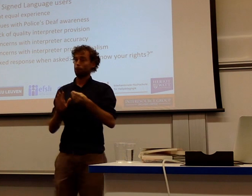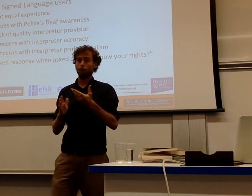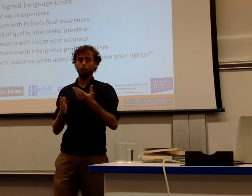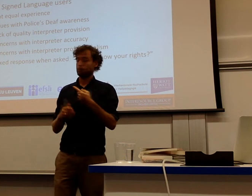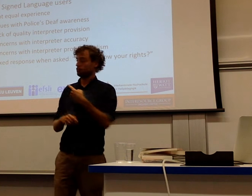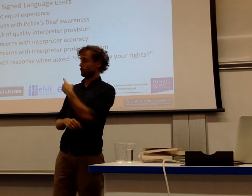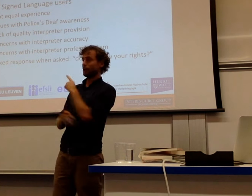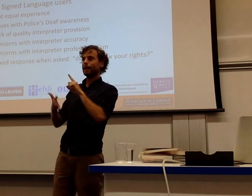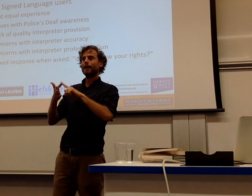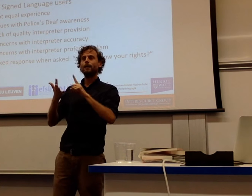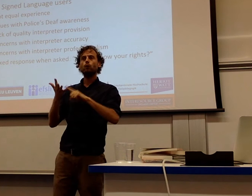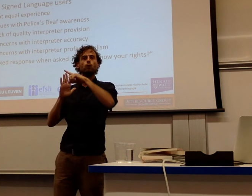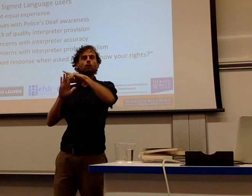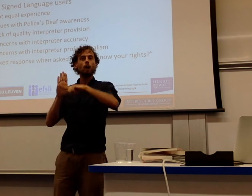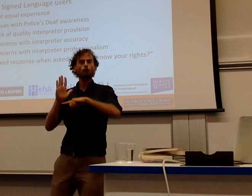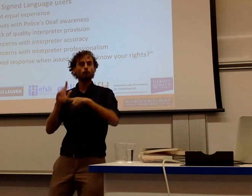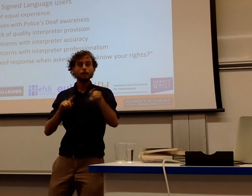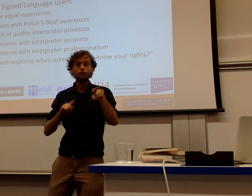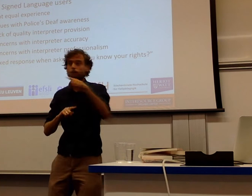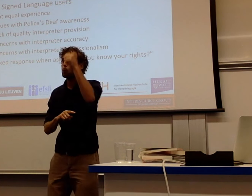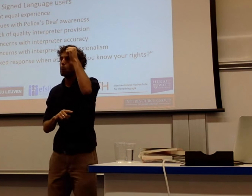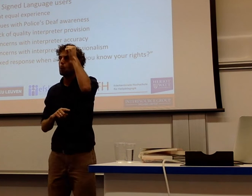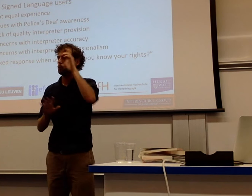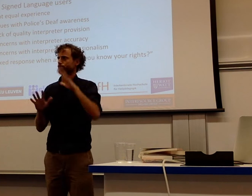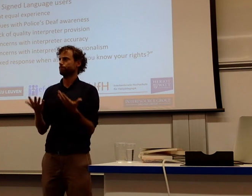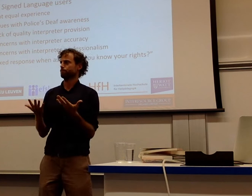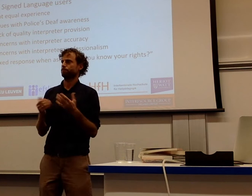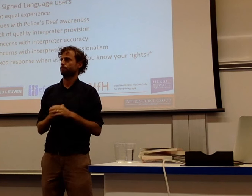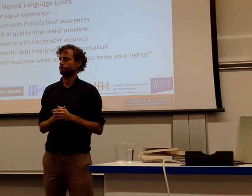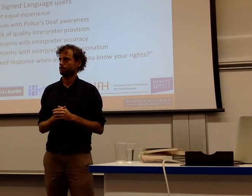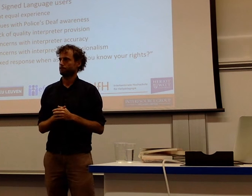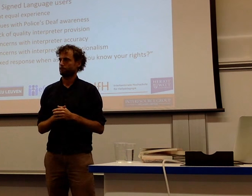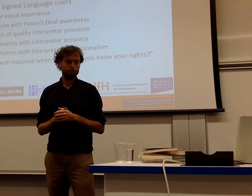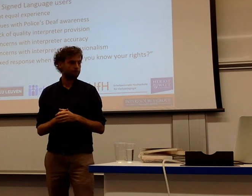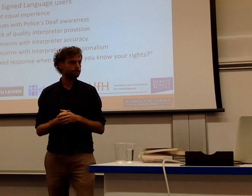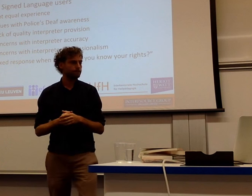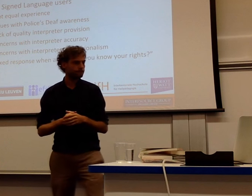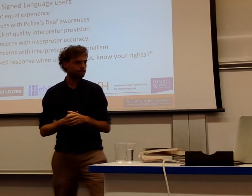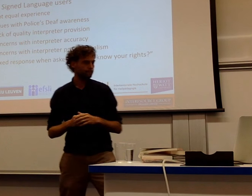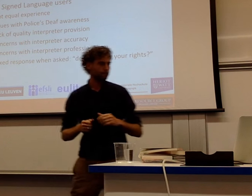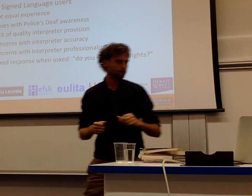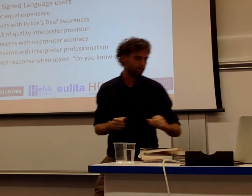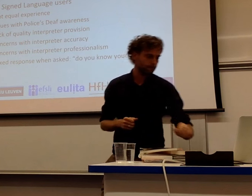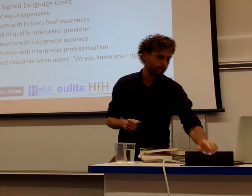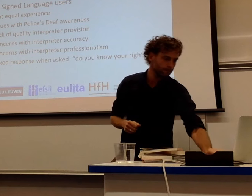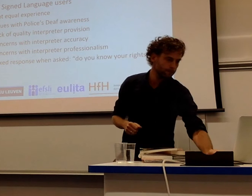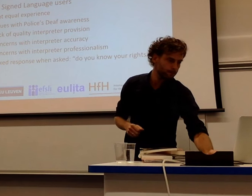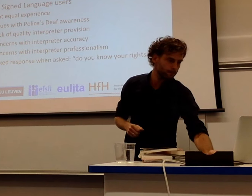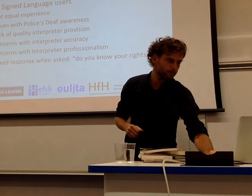clear and strong understanding of their rights. They certainly weren't aware of the EU directive that we mentioned earlier on in this